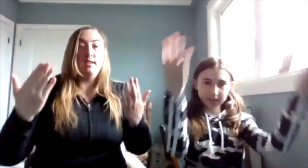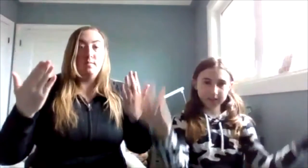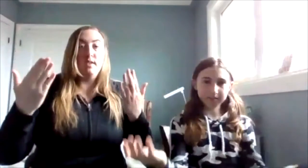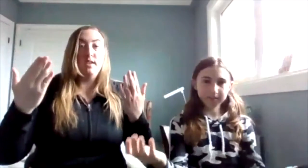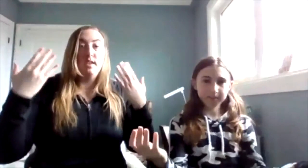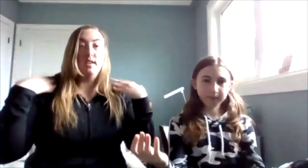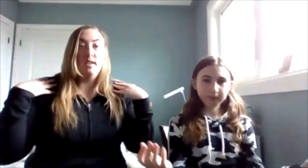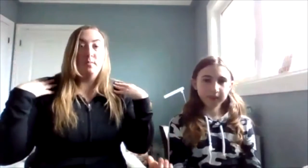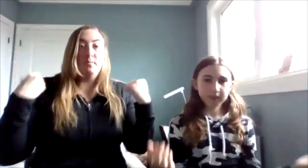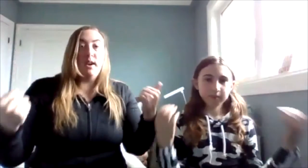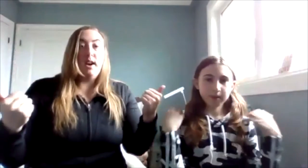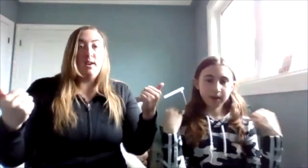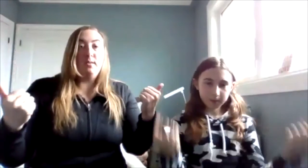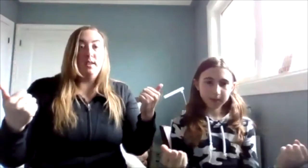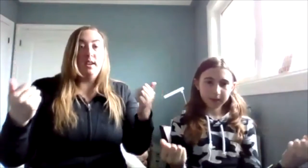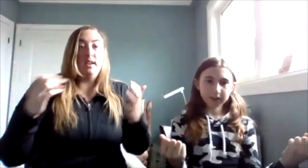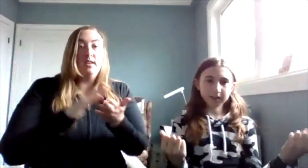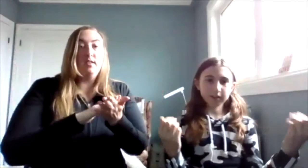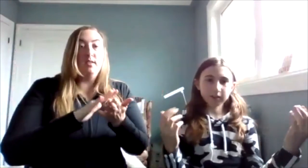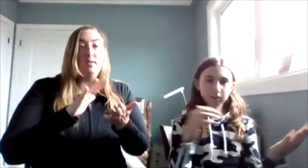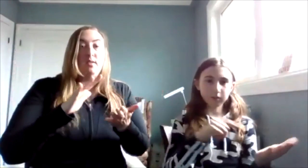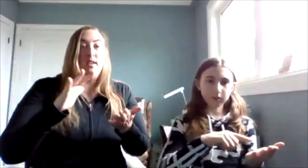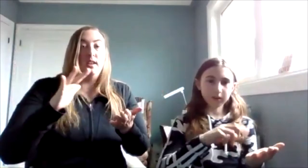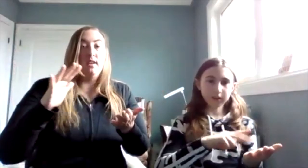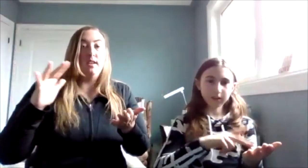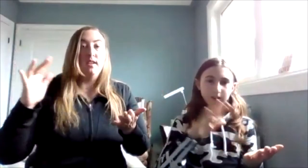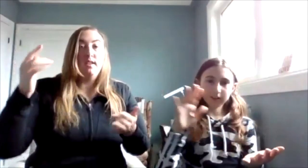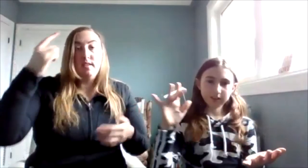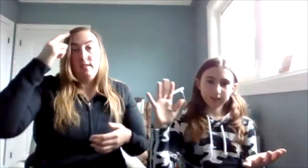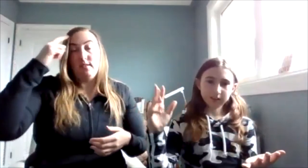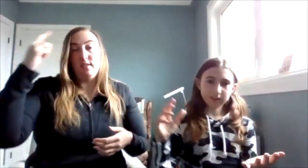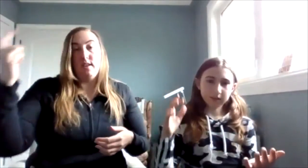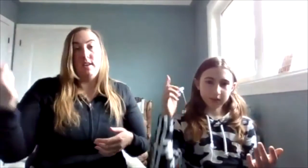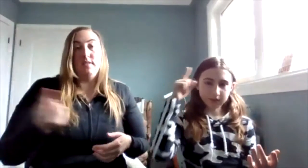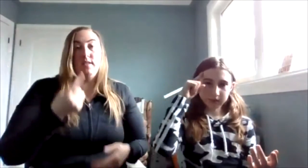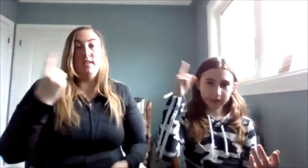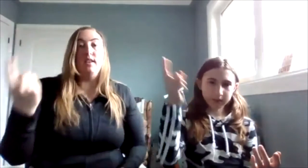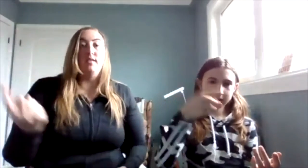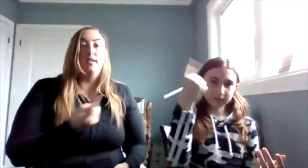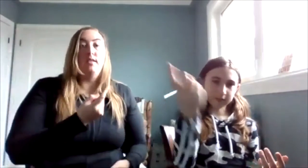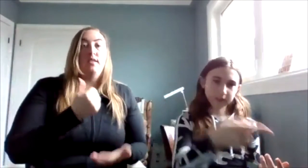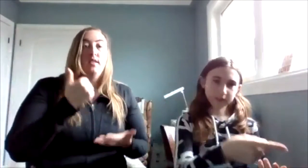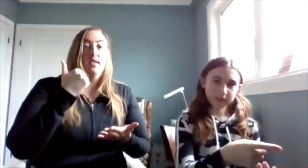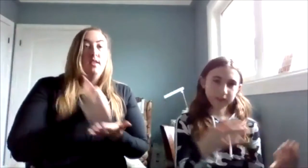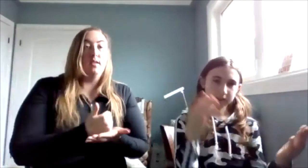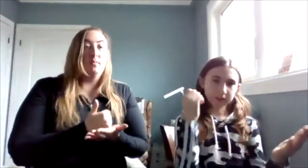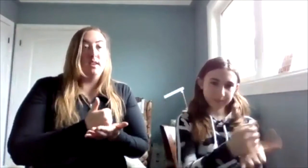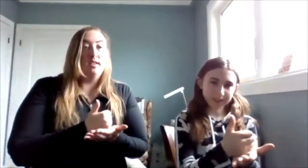kingdom, the power, and the glory, forever and ever. Amen.